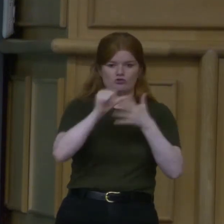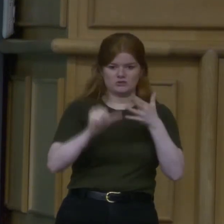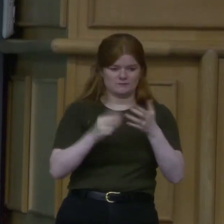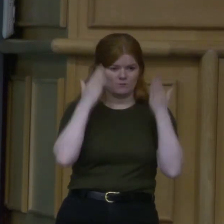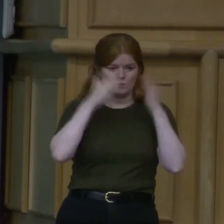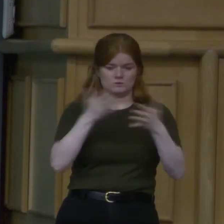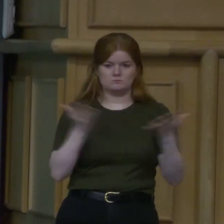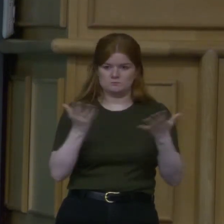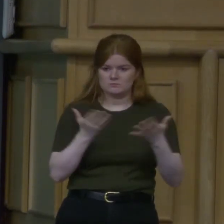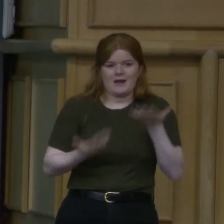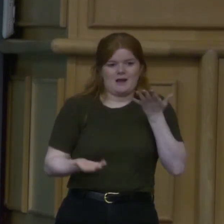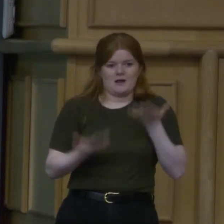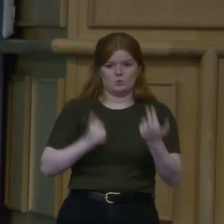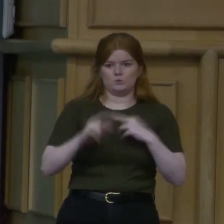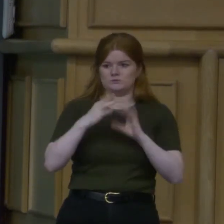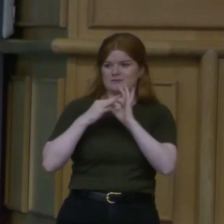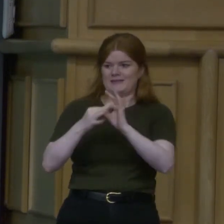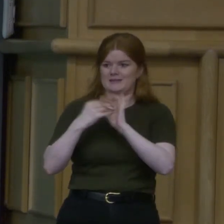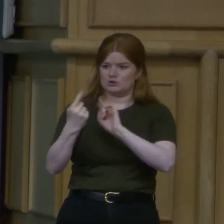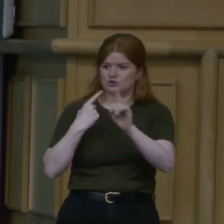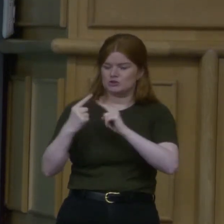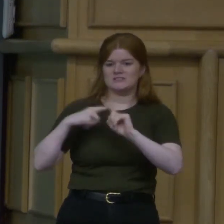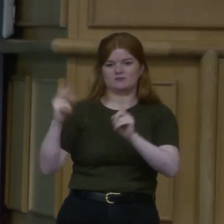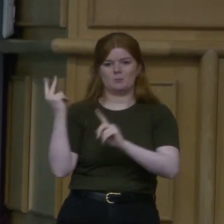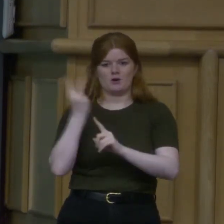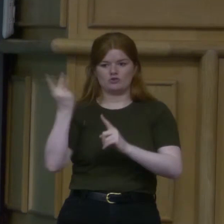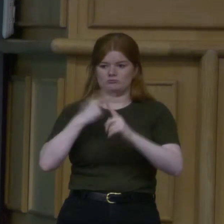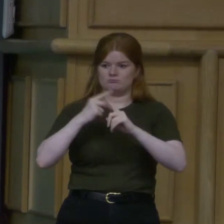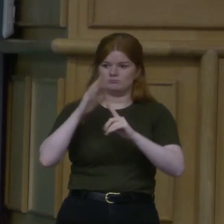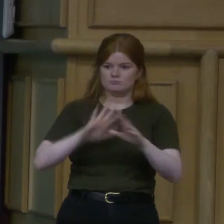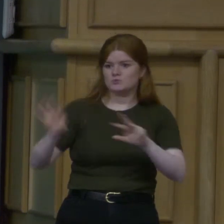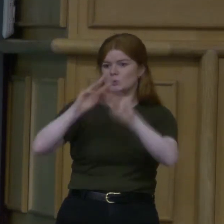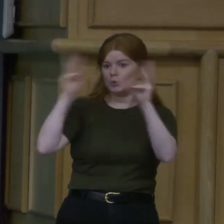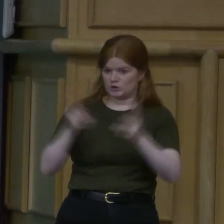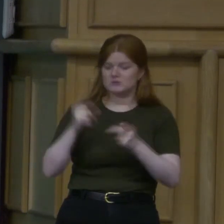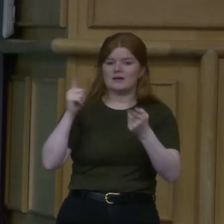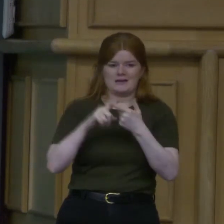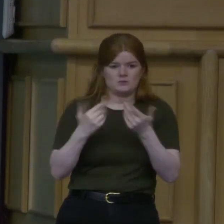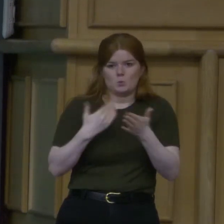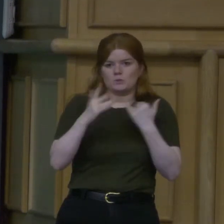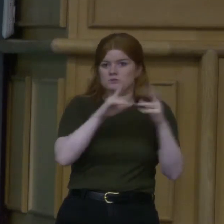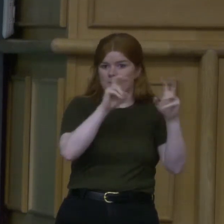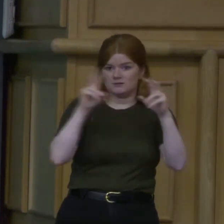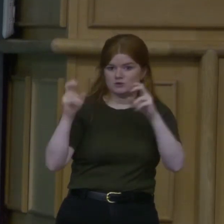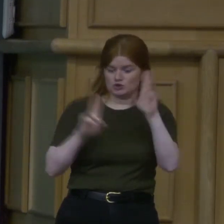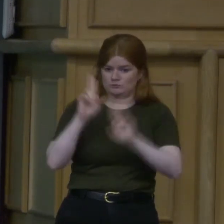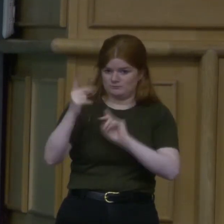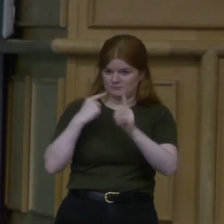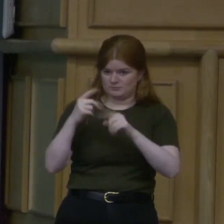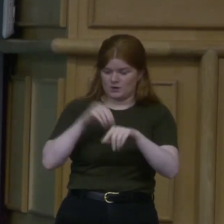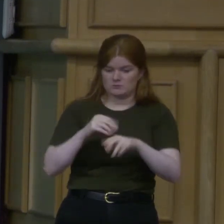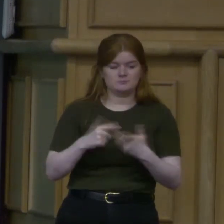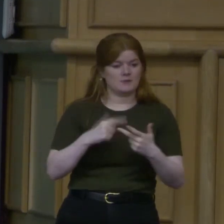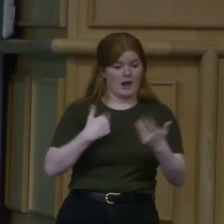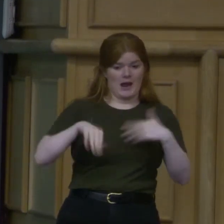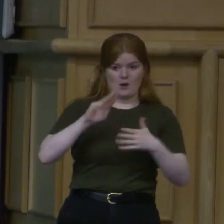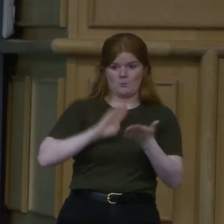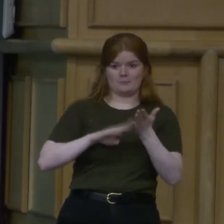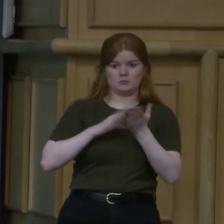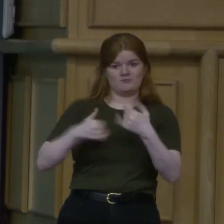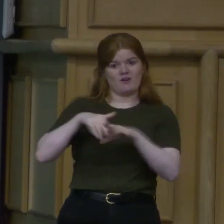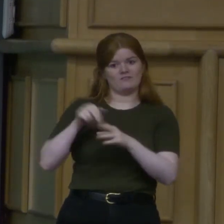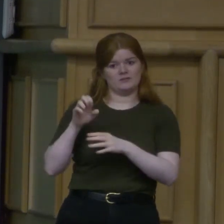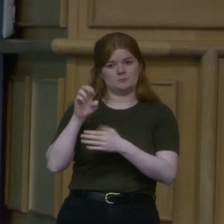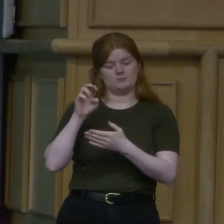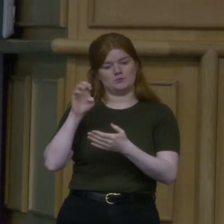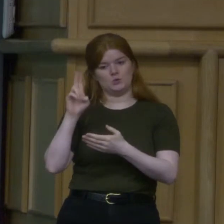focus on, how we should engage with partners internationally and on what issues, what our membership of the United Nations,